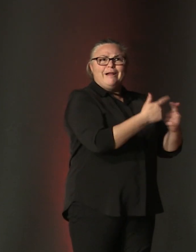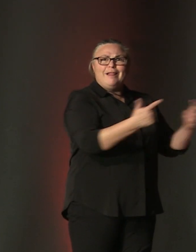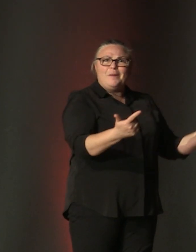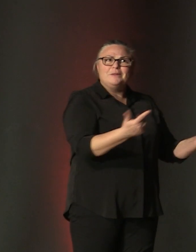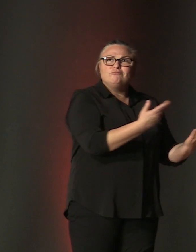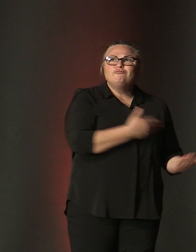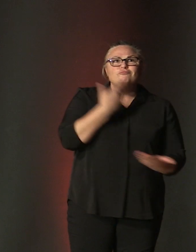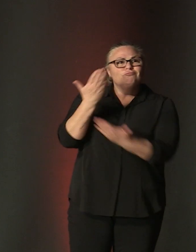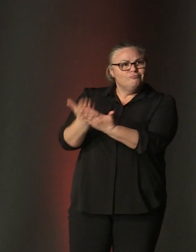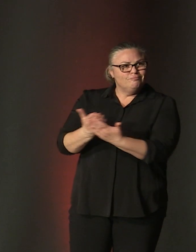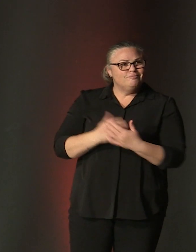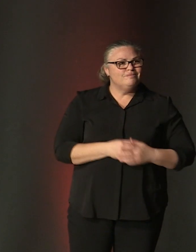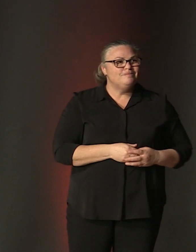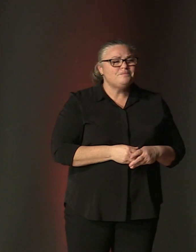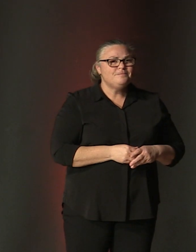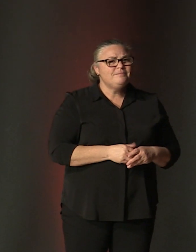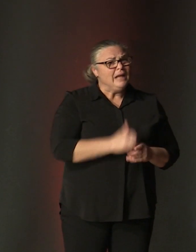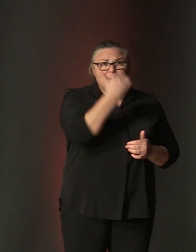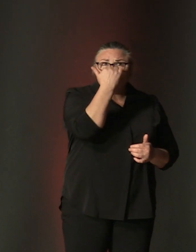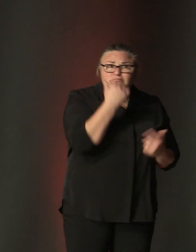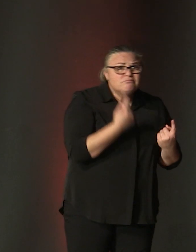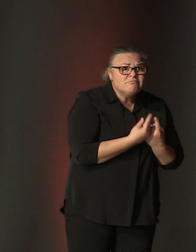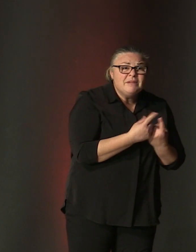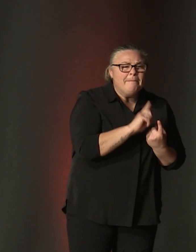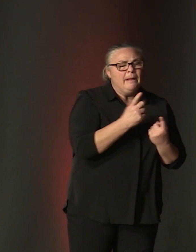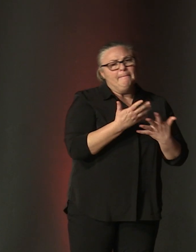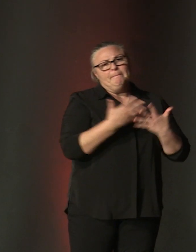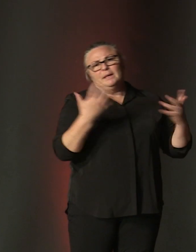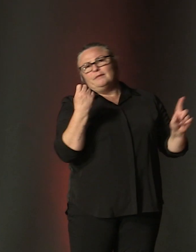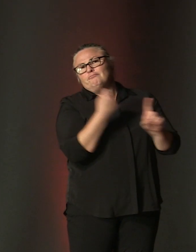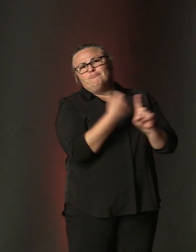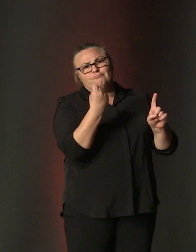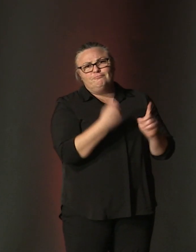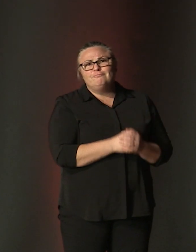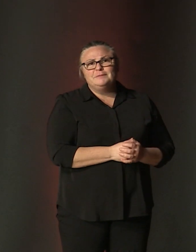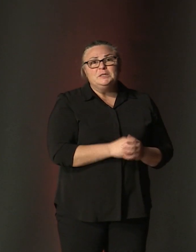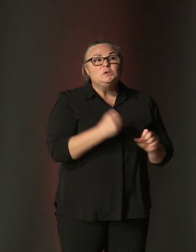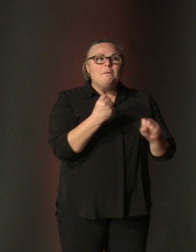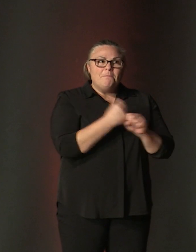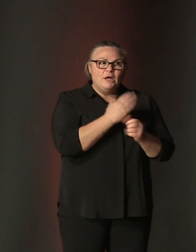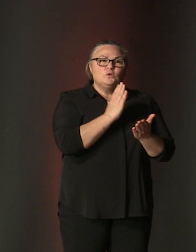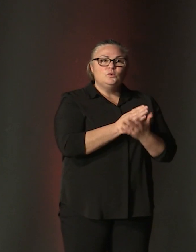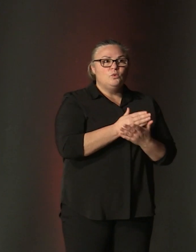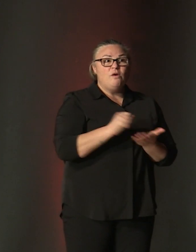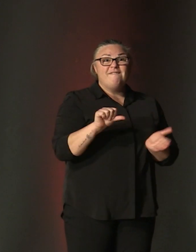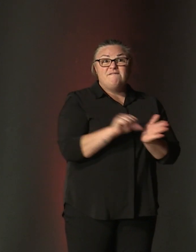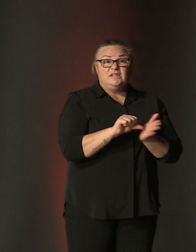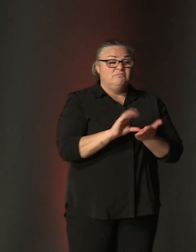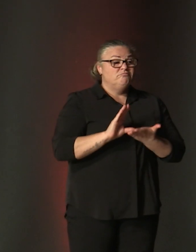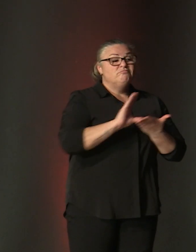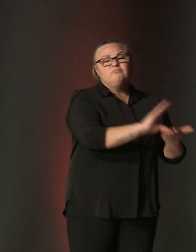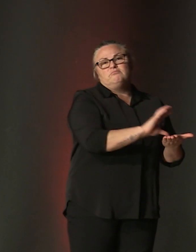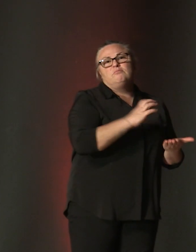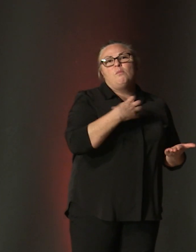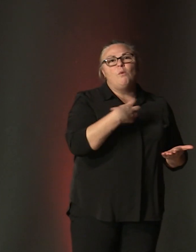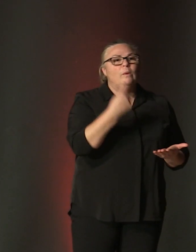language. These are little things, but they make such a big difference in making funding more accessible for young